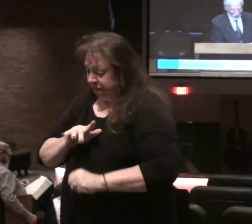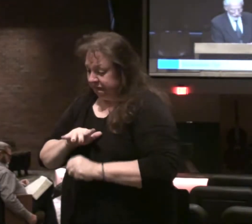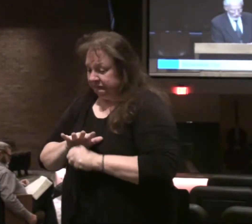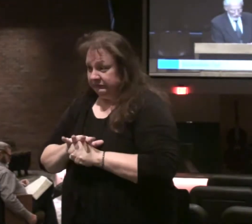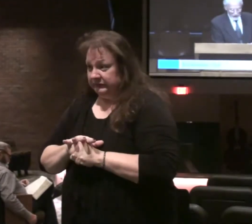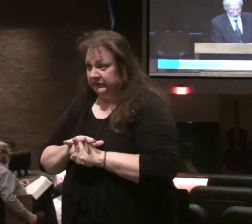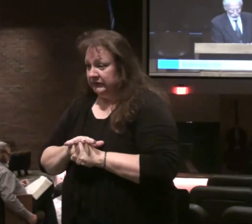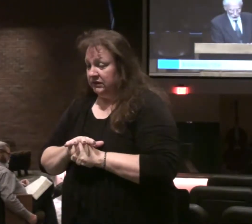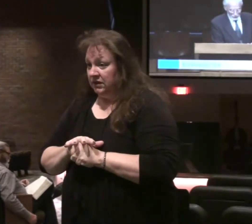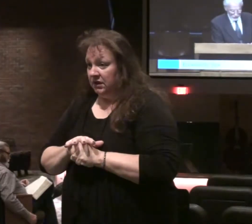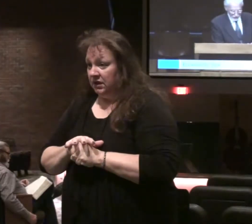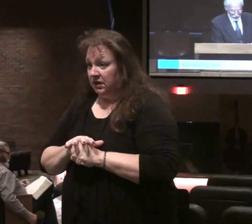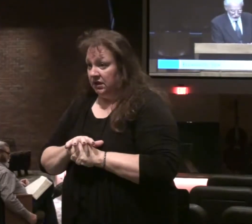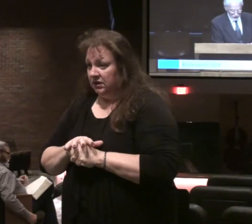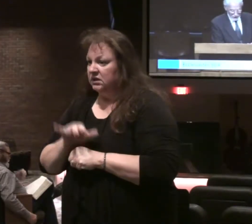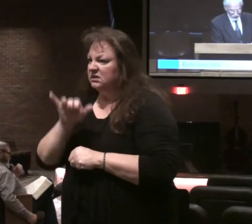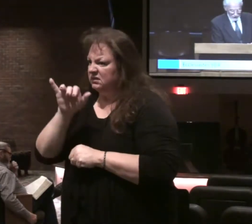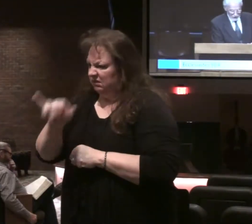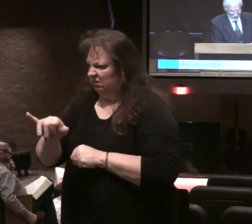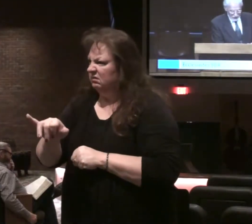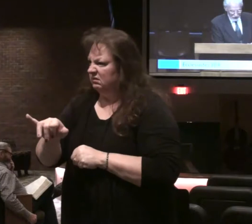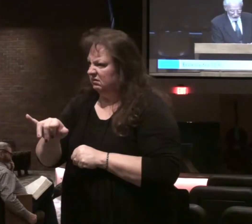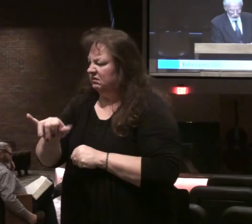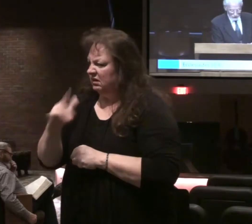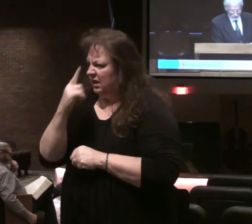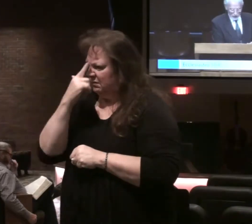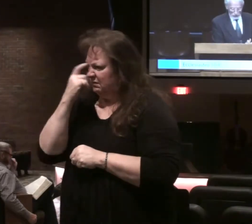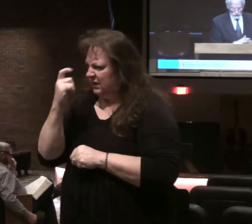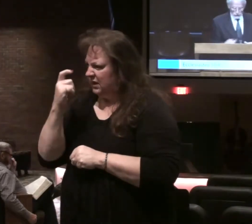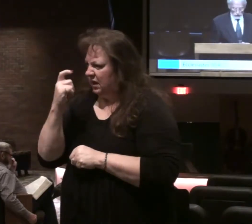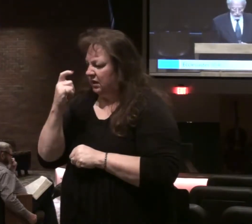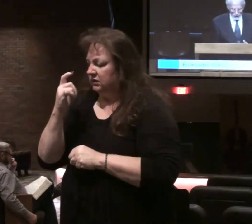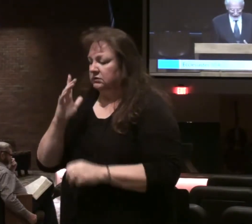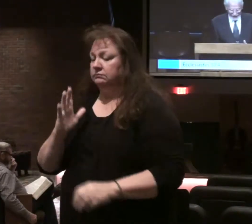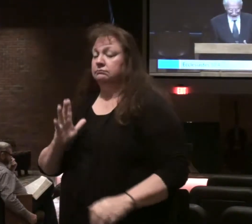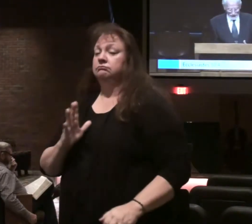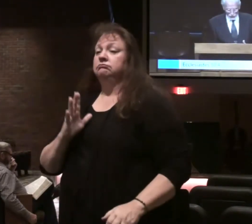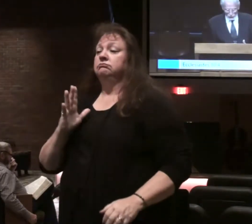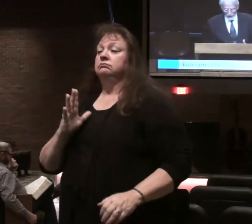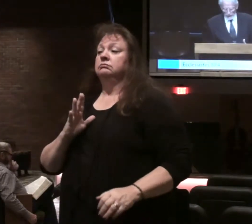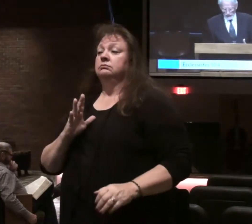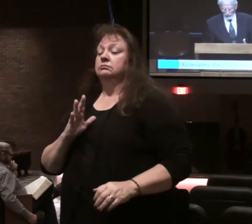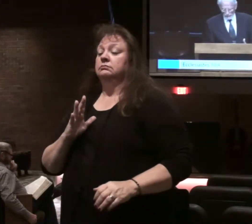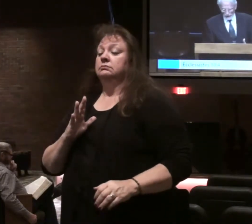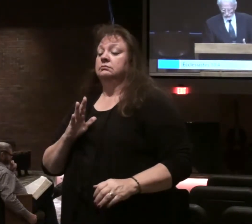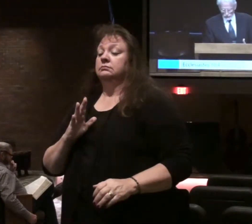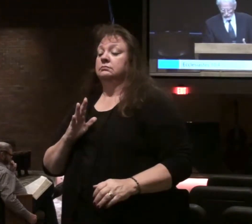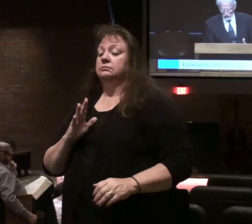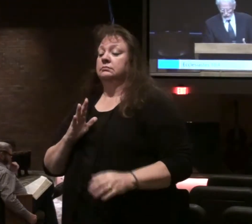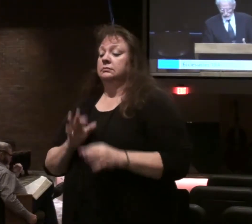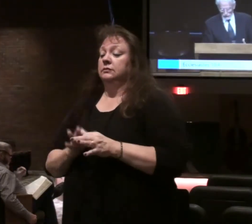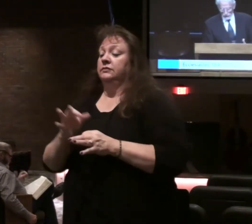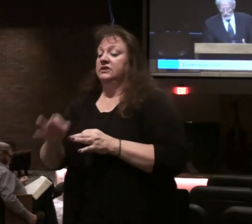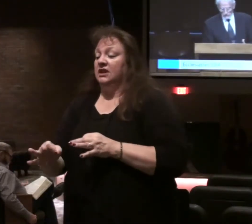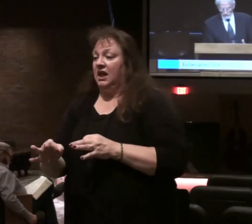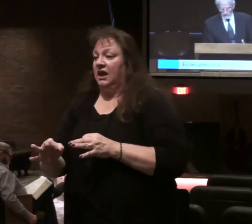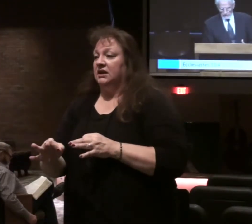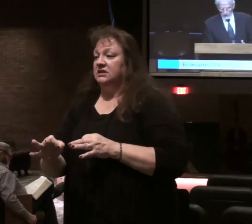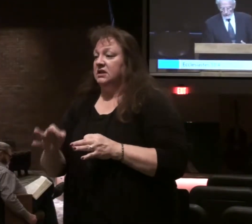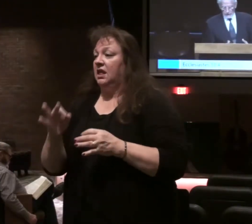do not abandon your position, because composure allays great